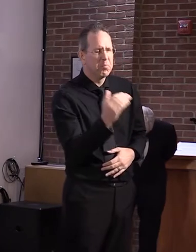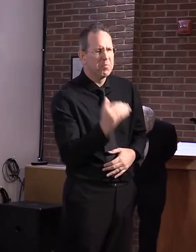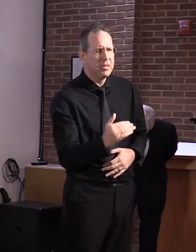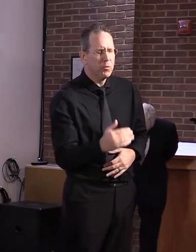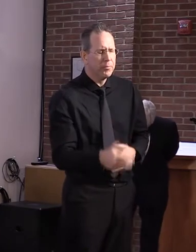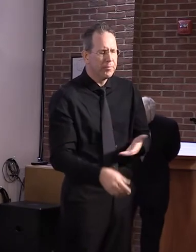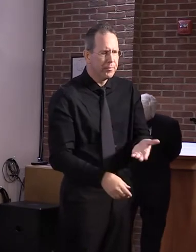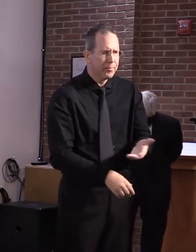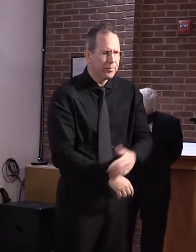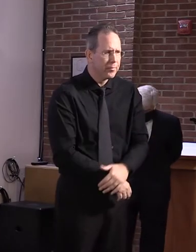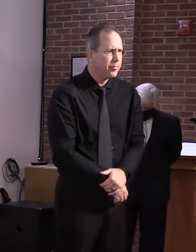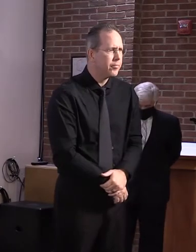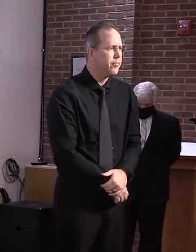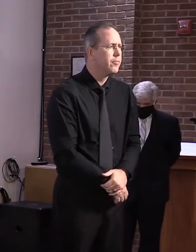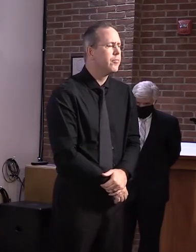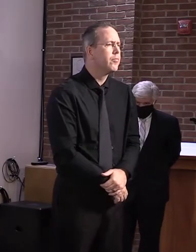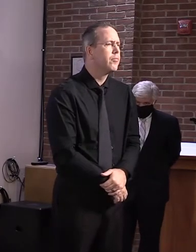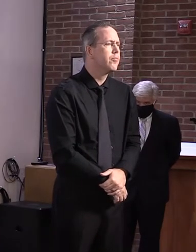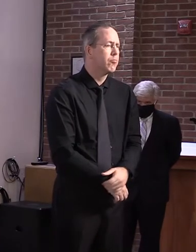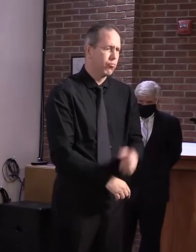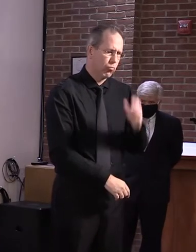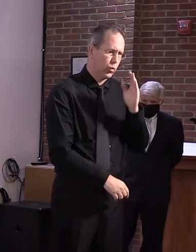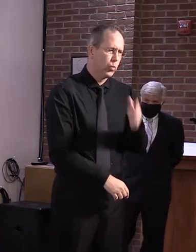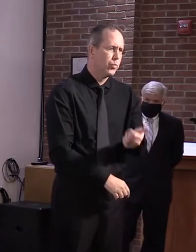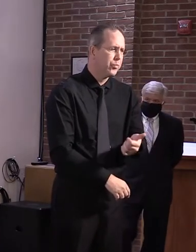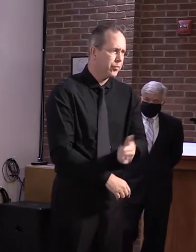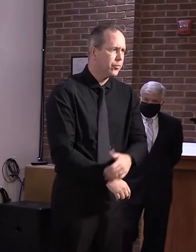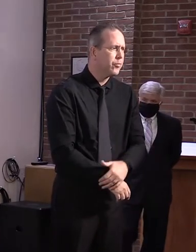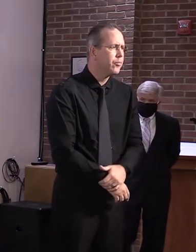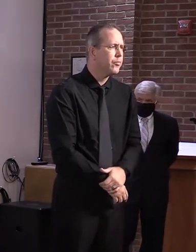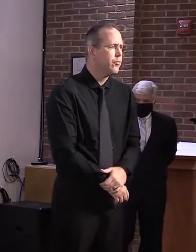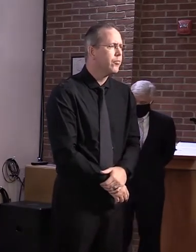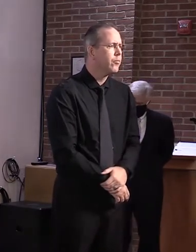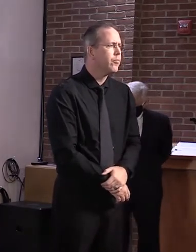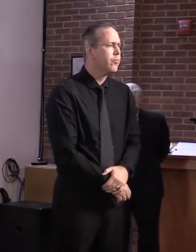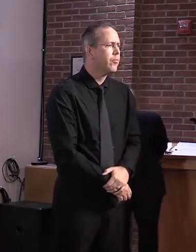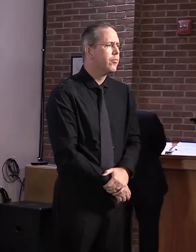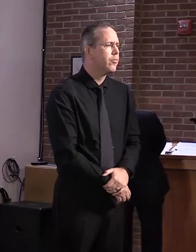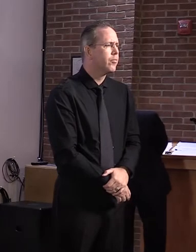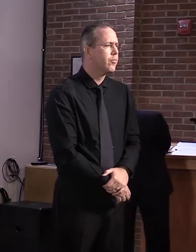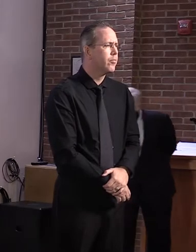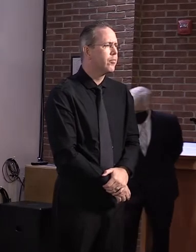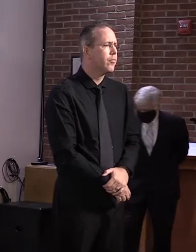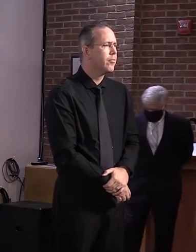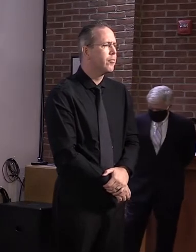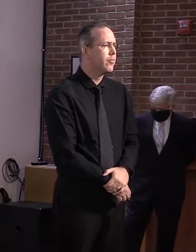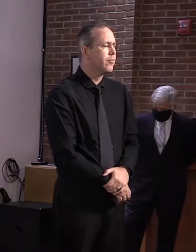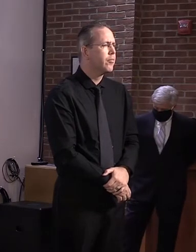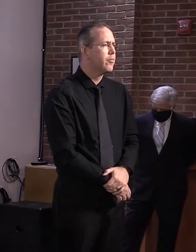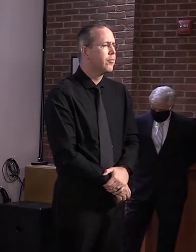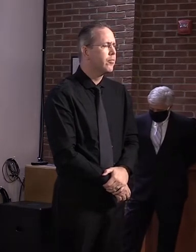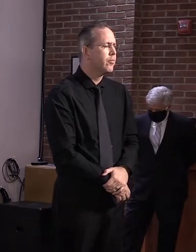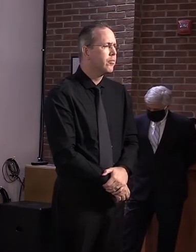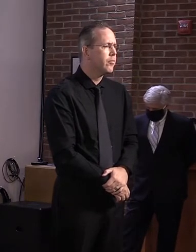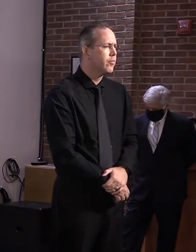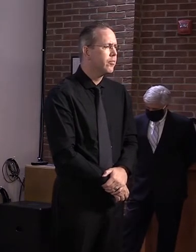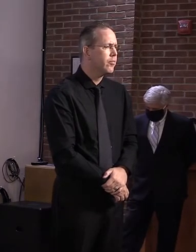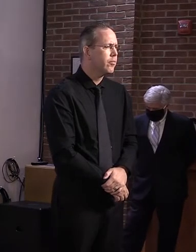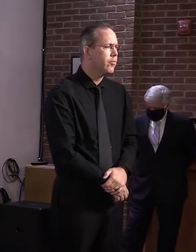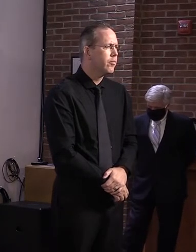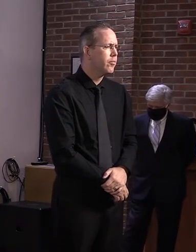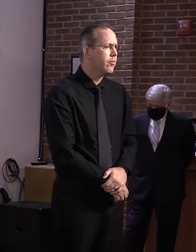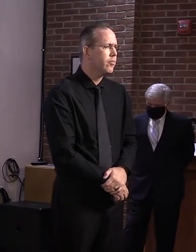Hi, this is a question for the higher ed folks in the room. I'm wondering how, you know, I know that not everybody